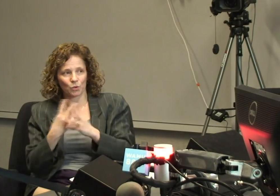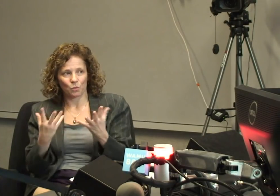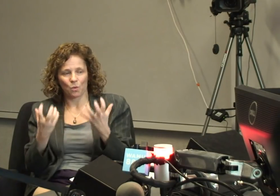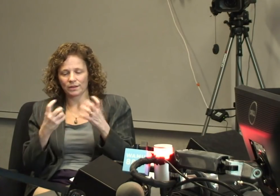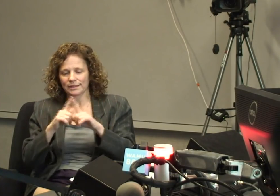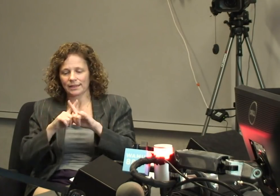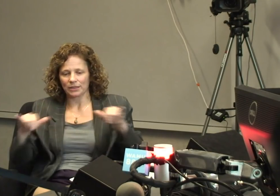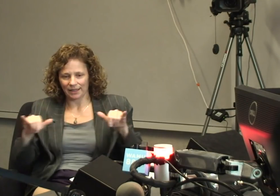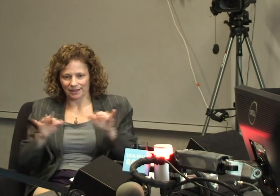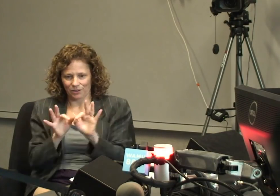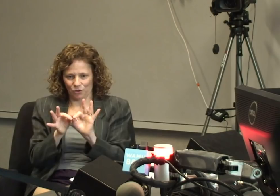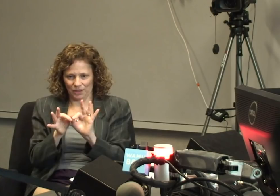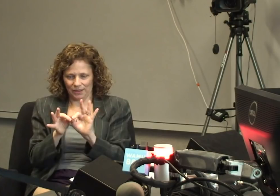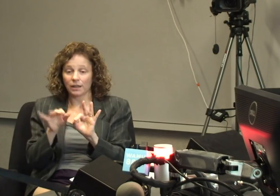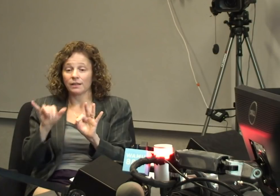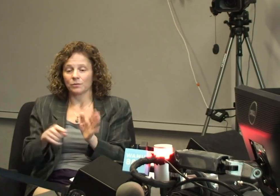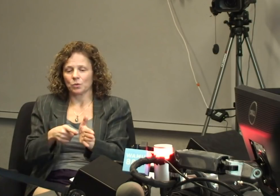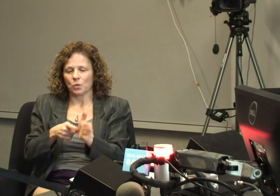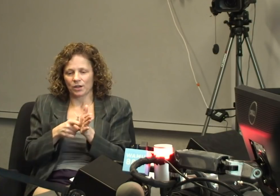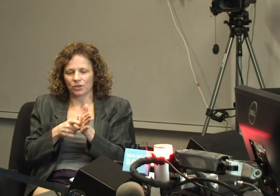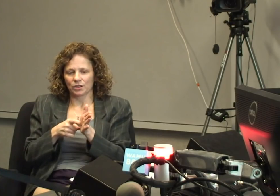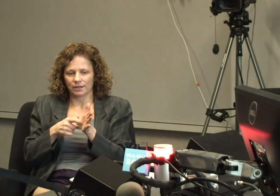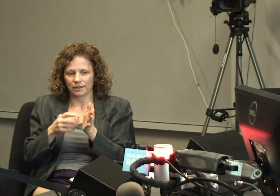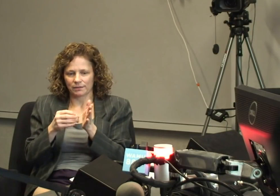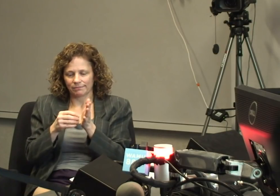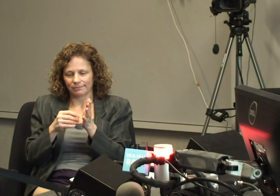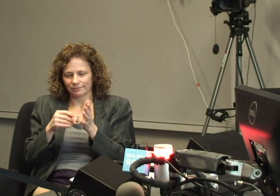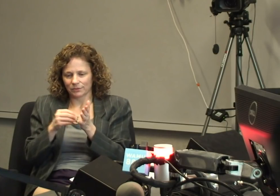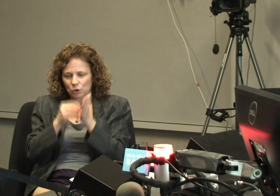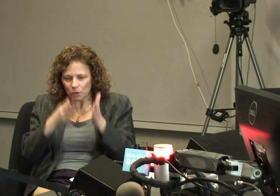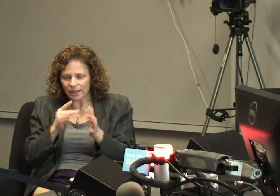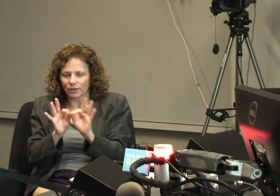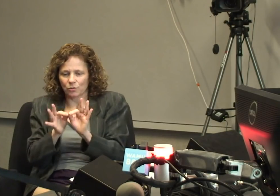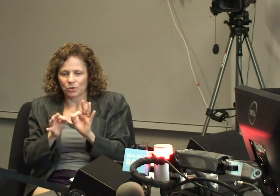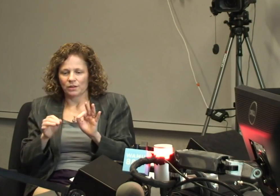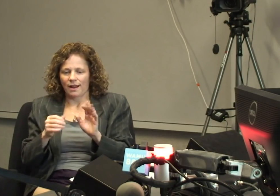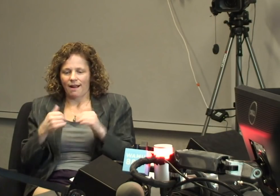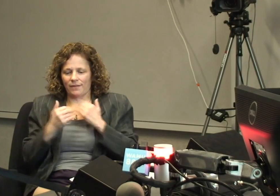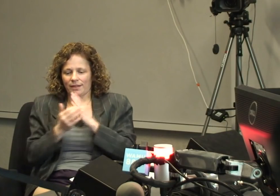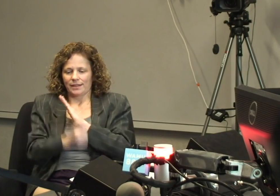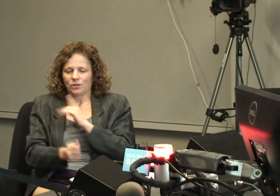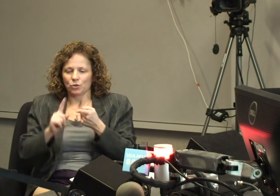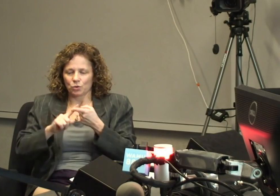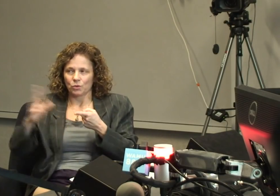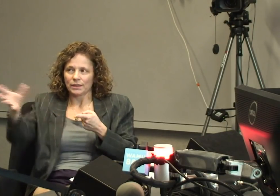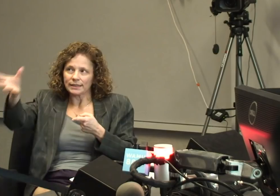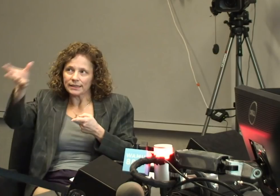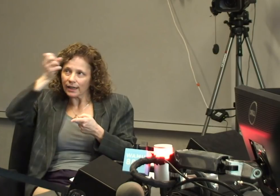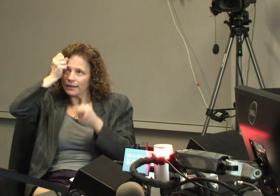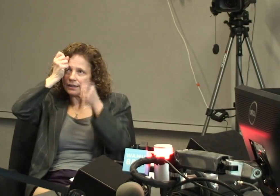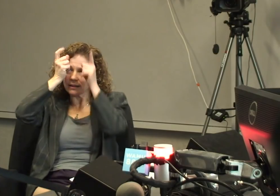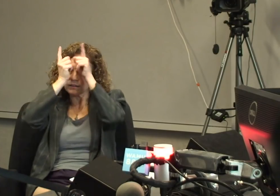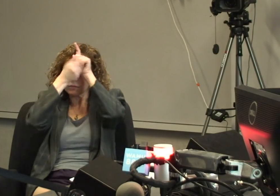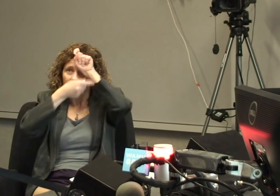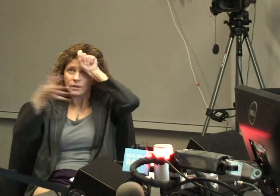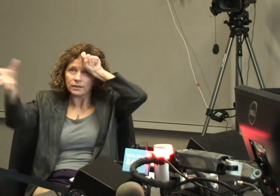be the most accurate. But of course, in the world we live in today, simultaneous interpreting is much more desired. And in that case, interpreters have to have the skill to take